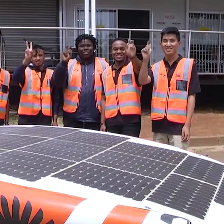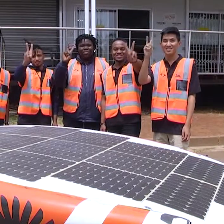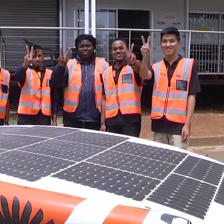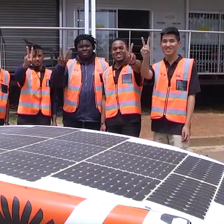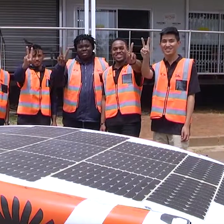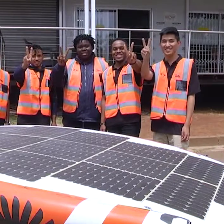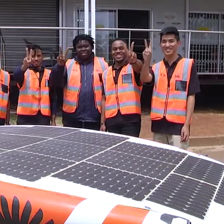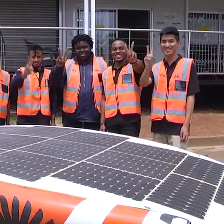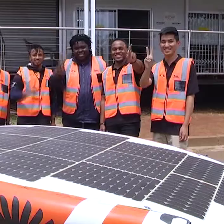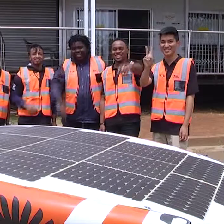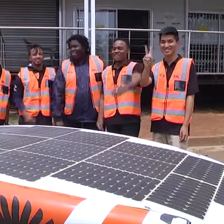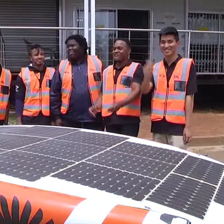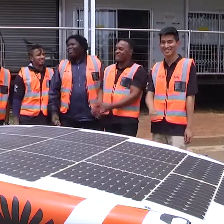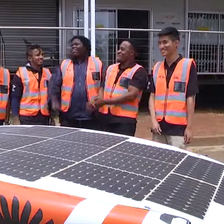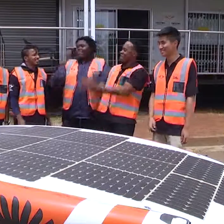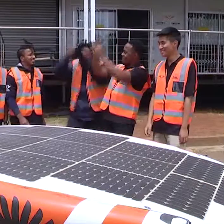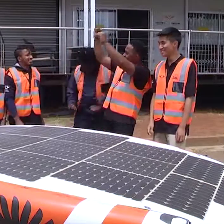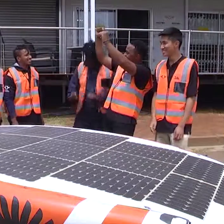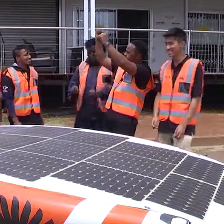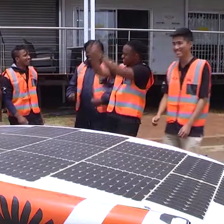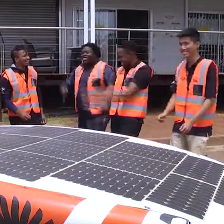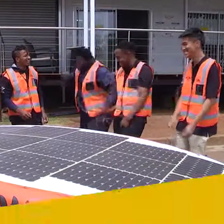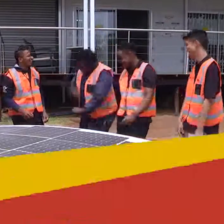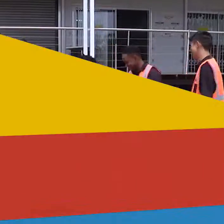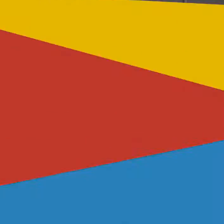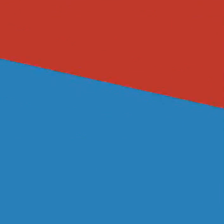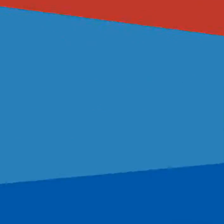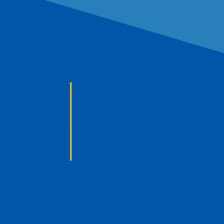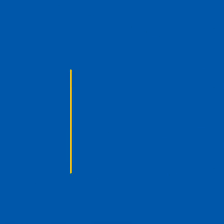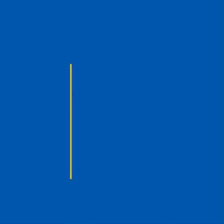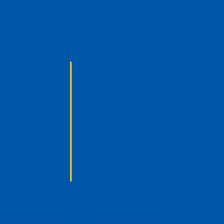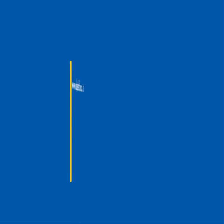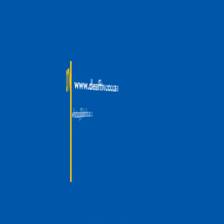DTV.